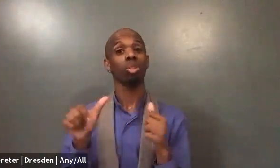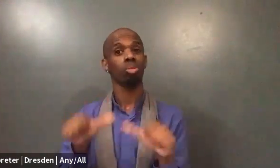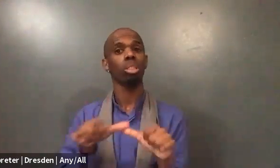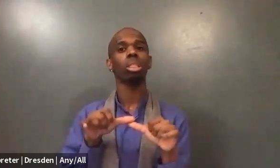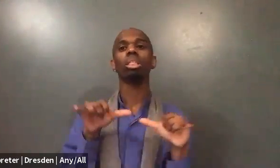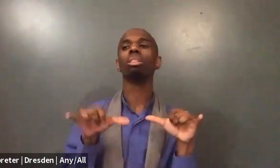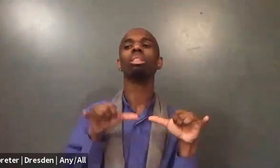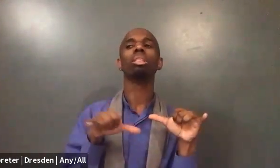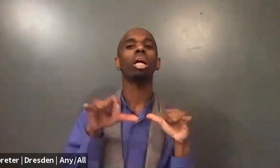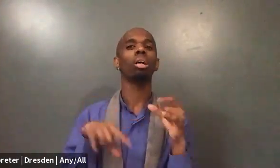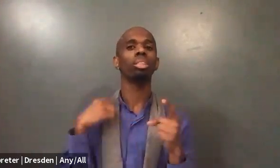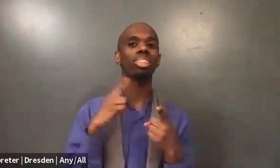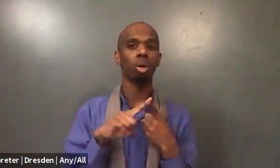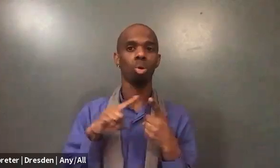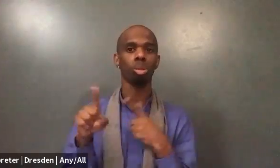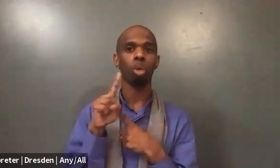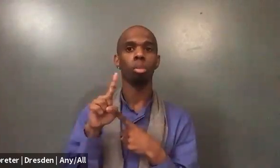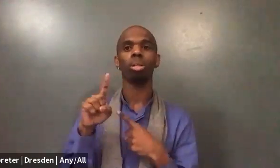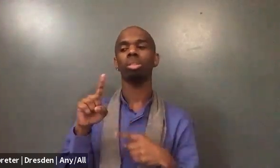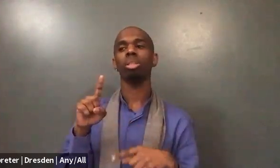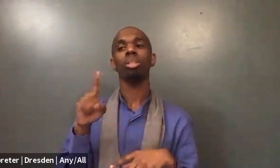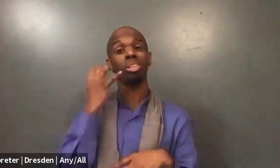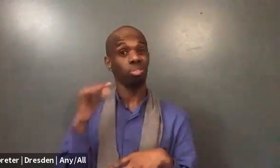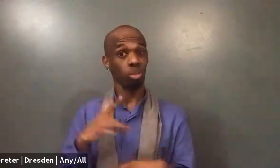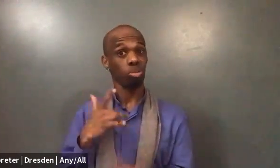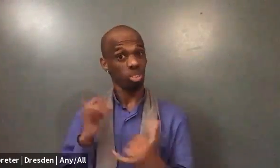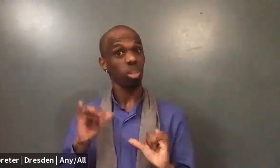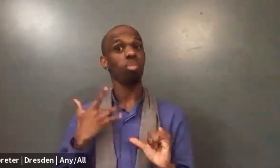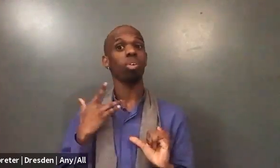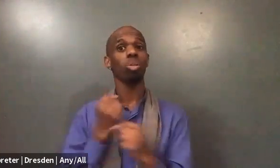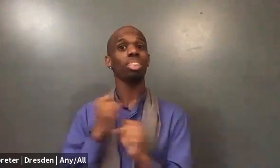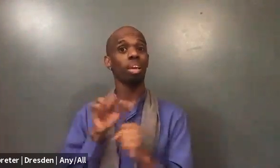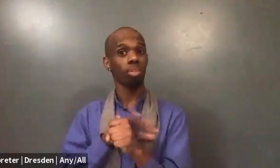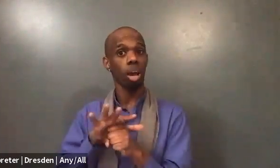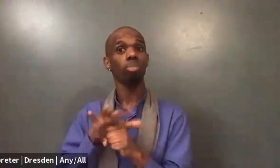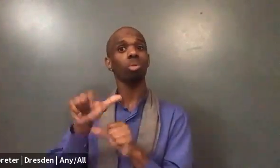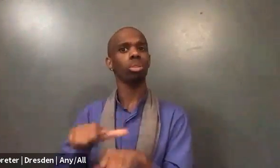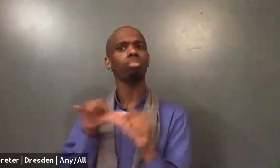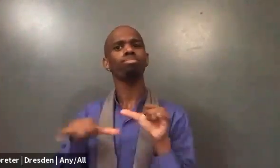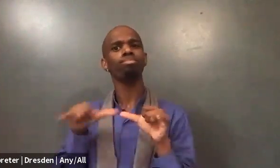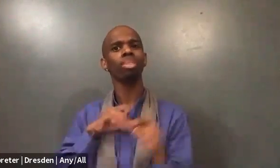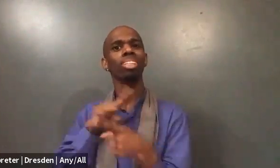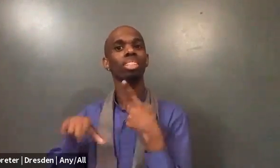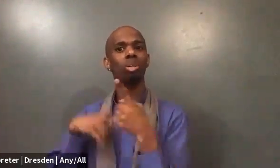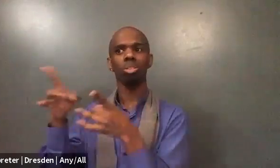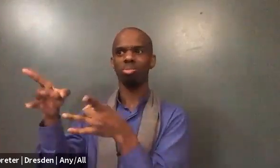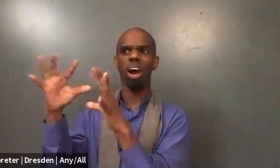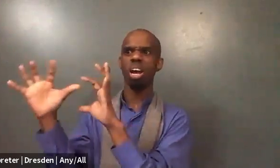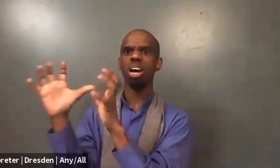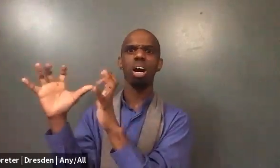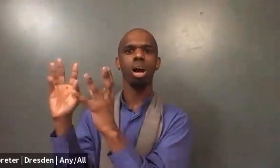until, if you feel safe enough, stick around until the violence has ended, if you can't intervene for your own safety